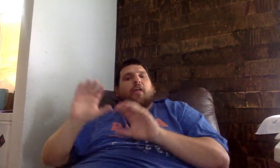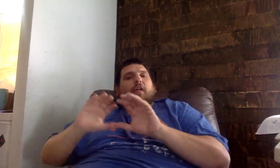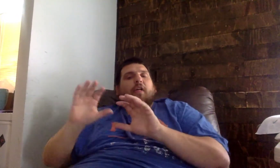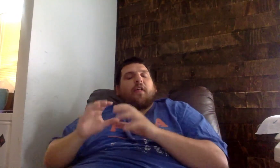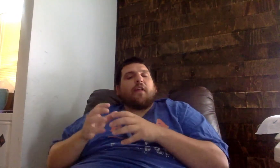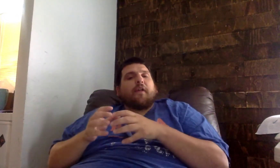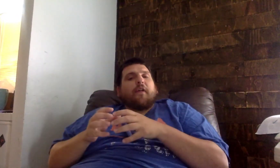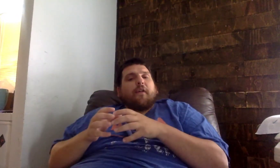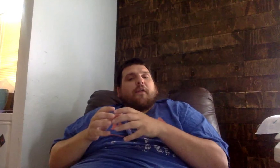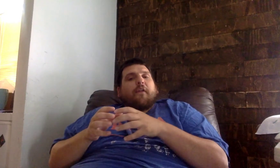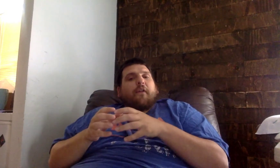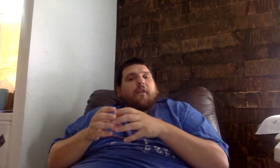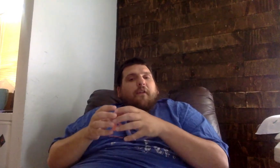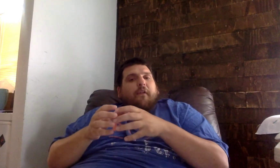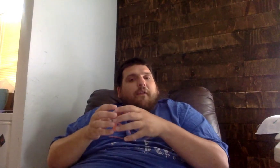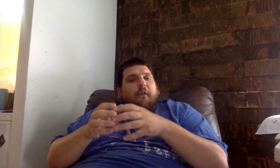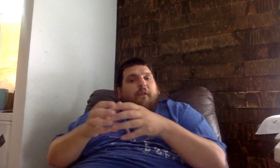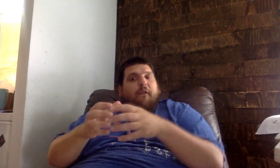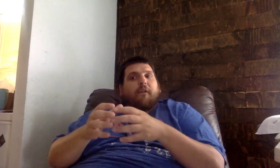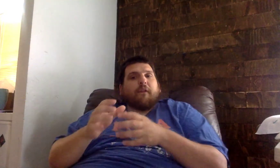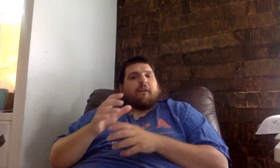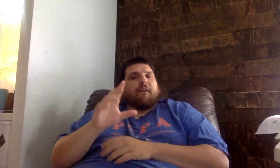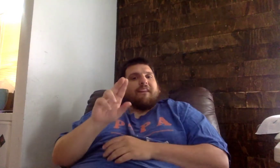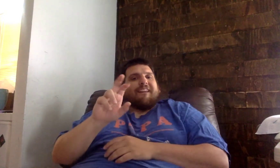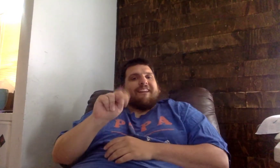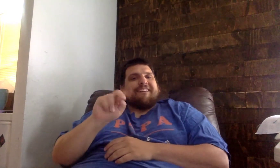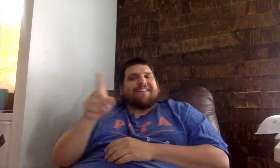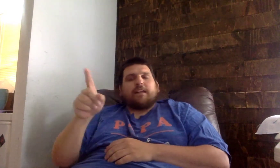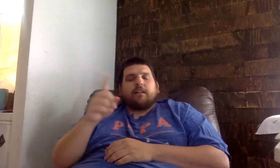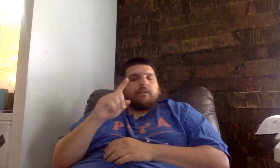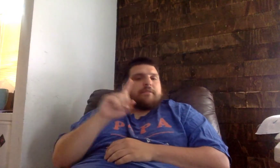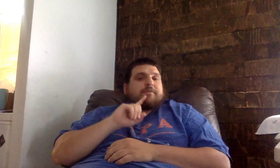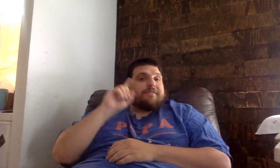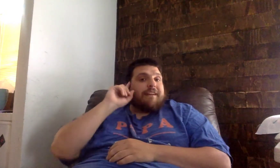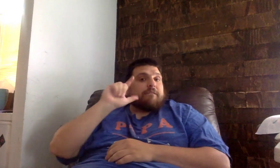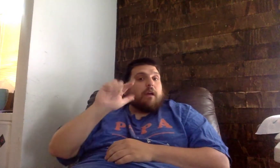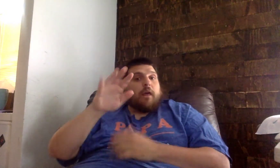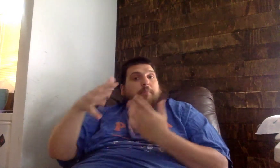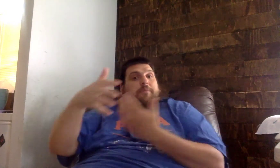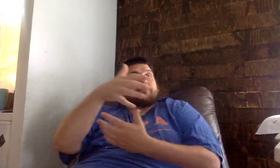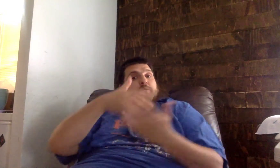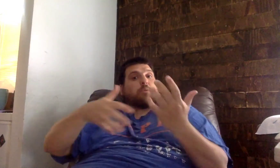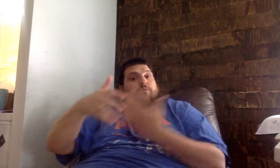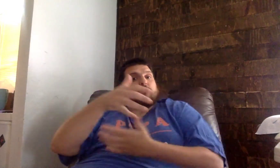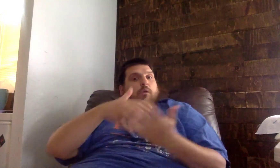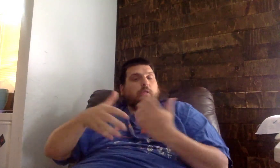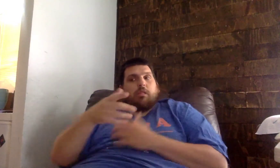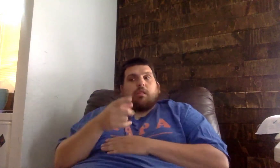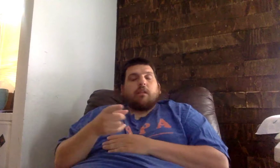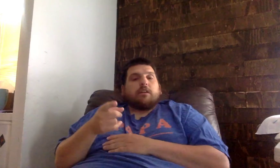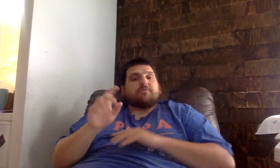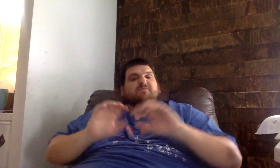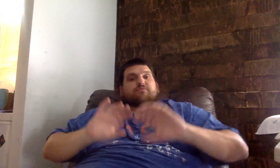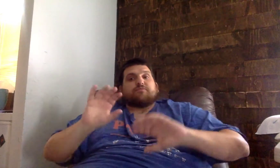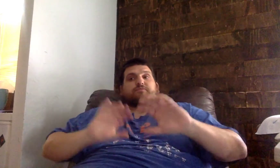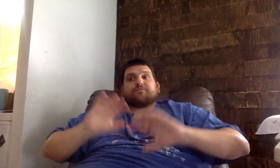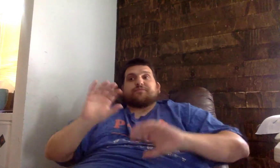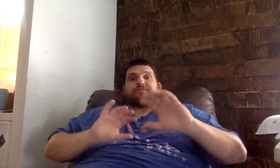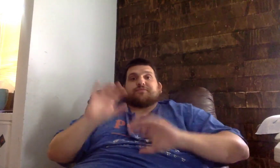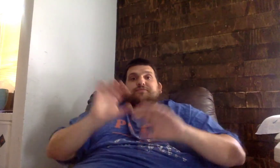some more and say goodbye and slowly move towards the door. If they're at an event like Deaf Club or a social